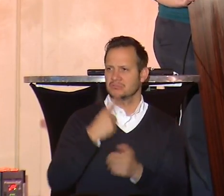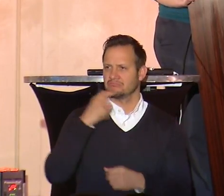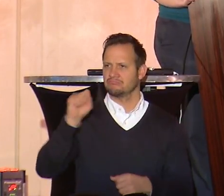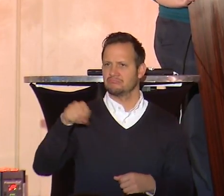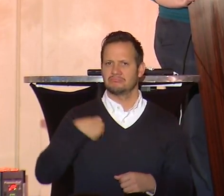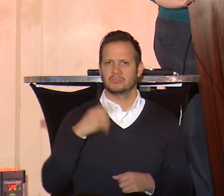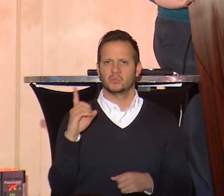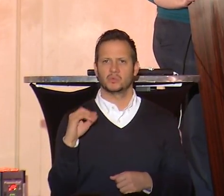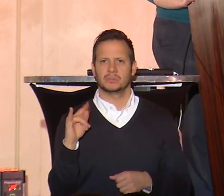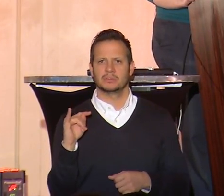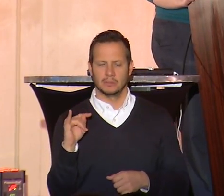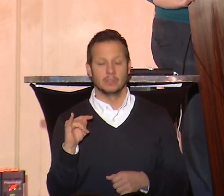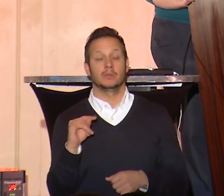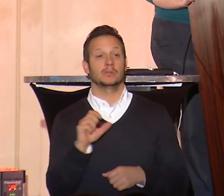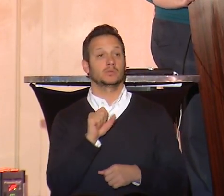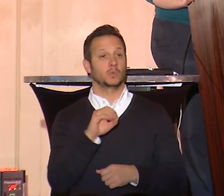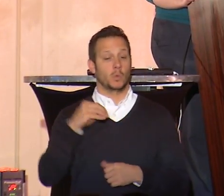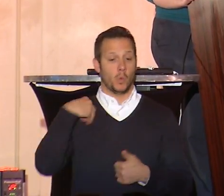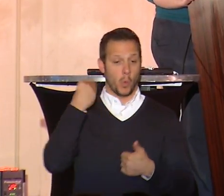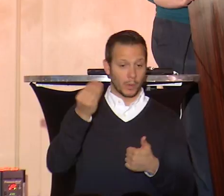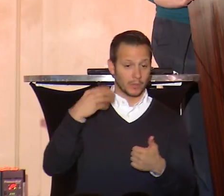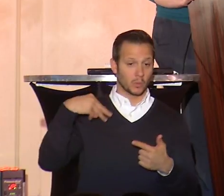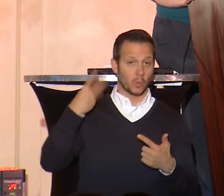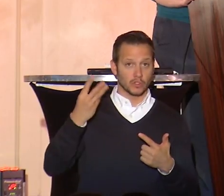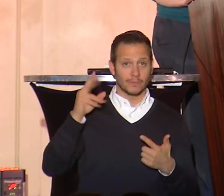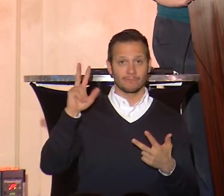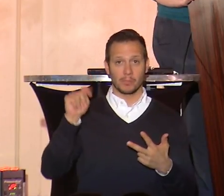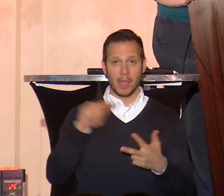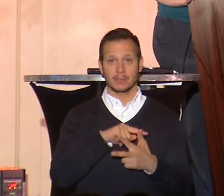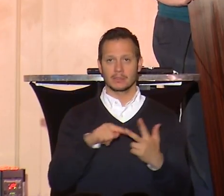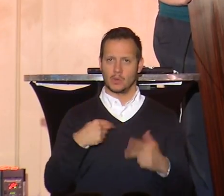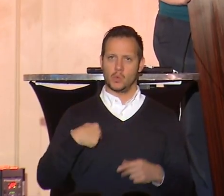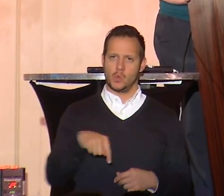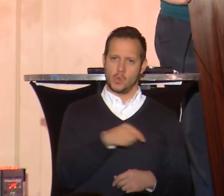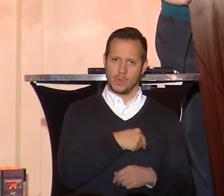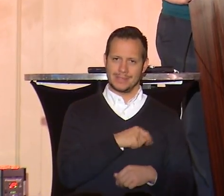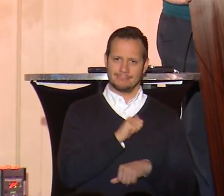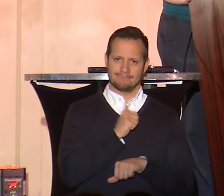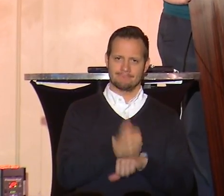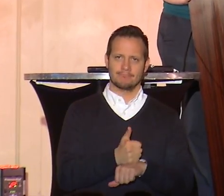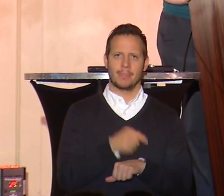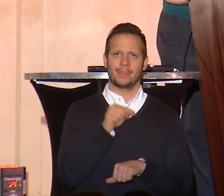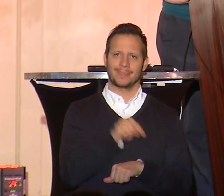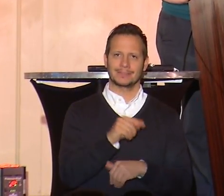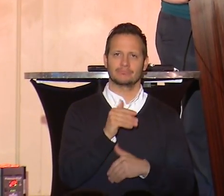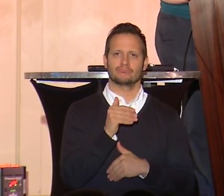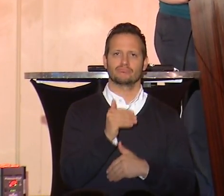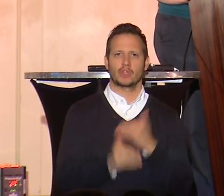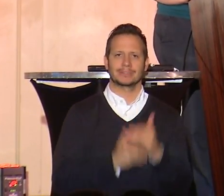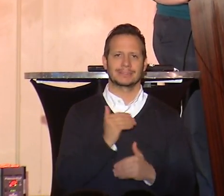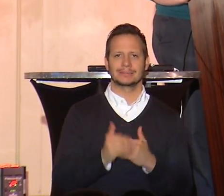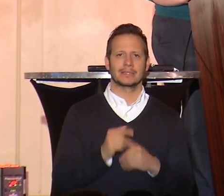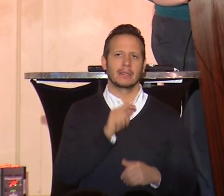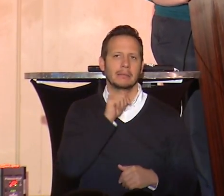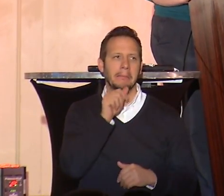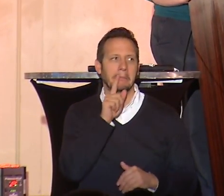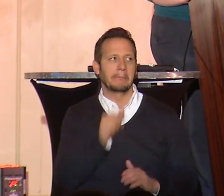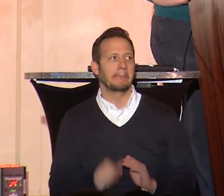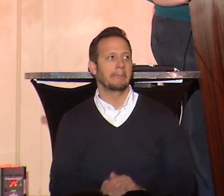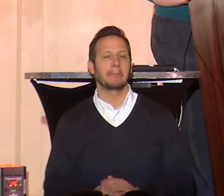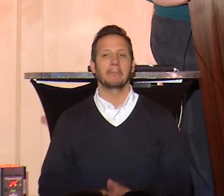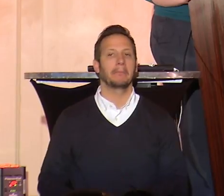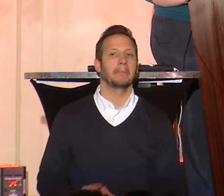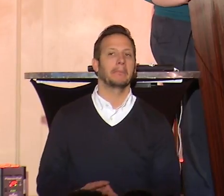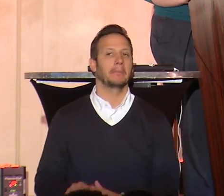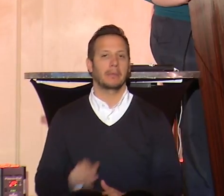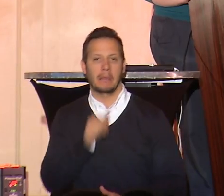And what we say in Oregon, Washington, and Vermont is that it is a process that can no longer be a shadow process.